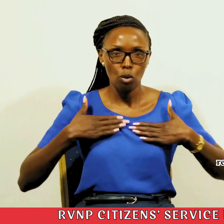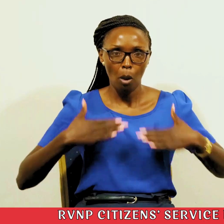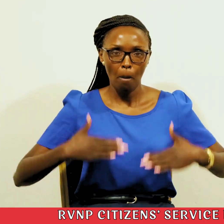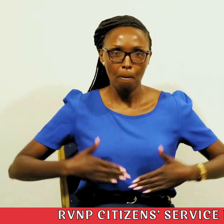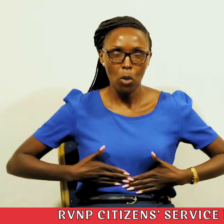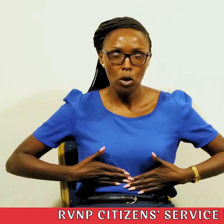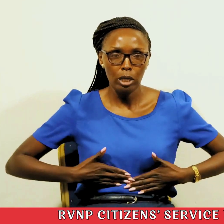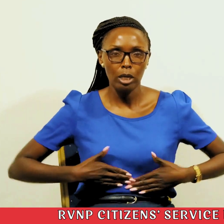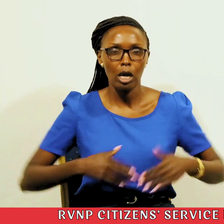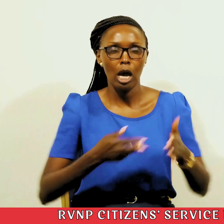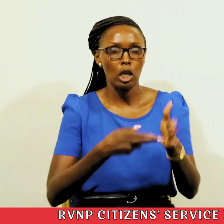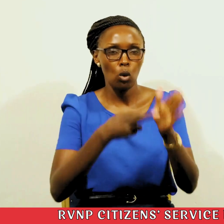Service.